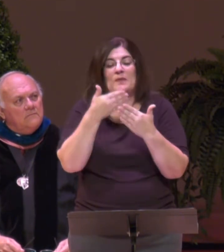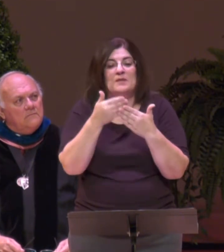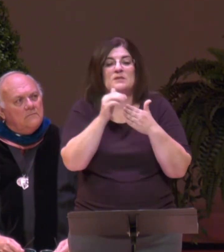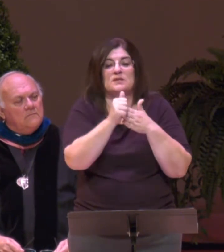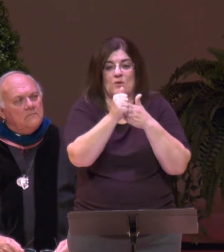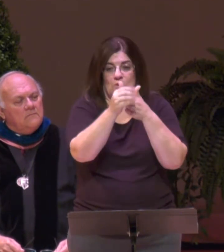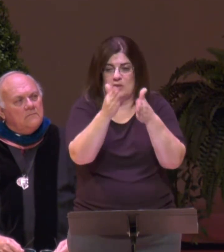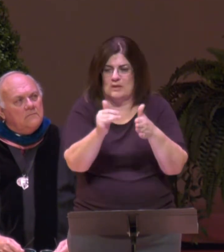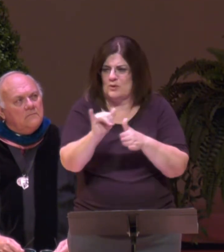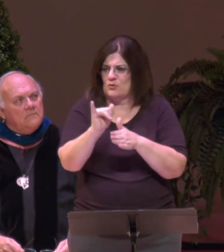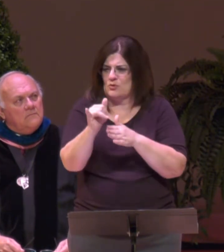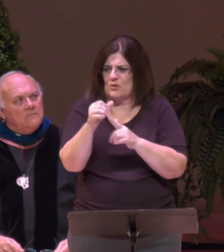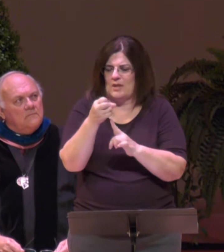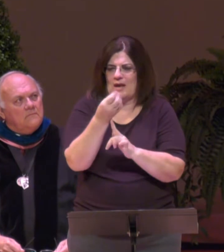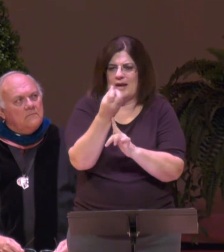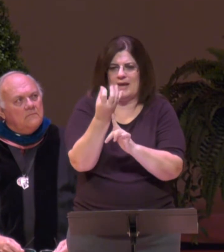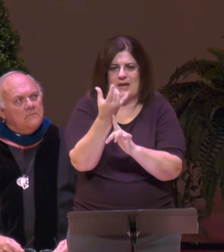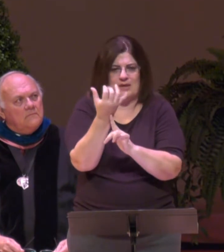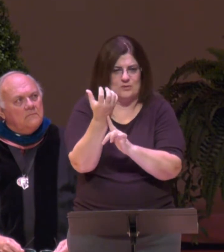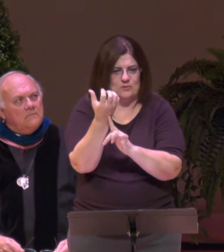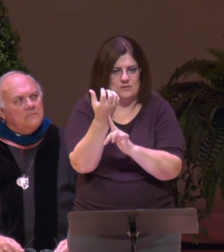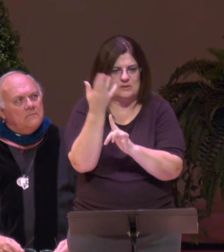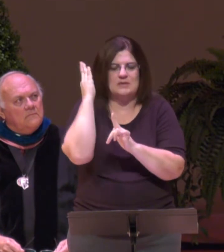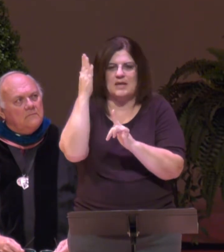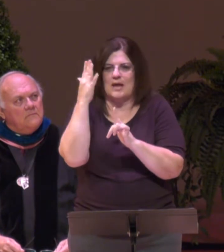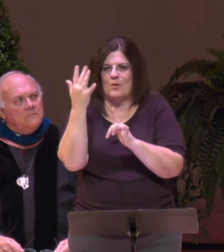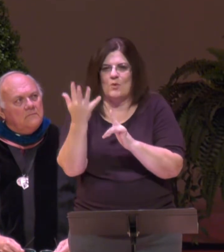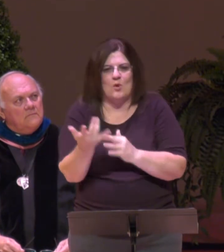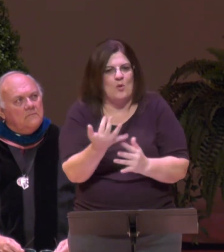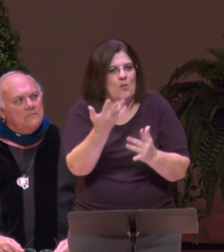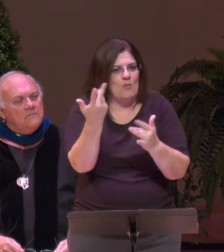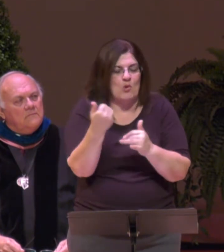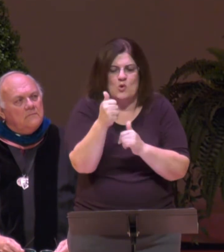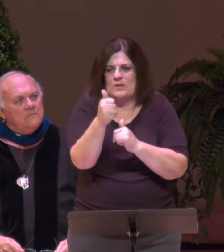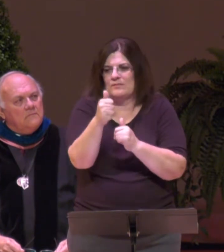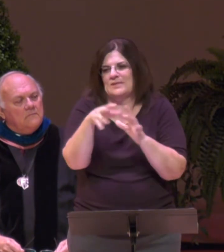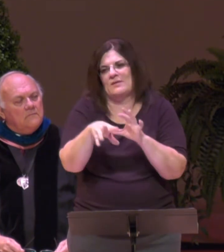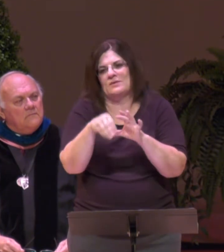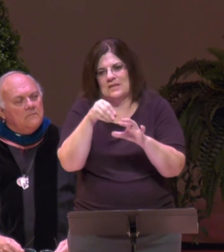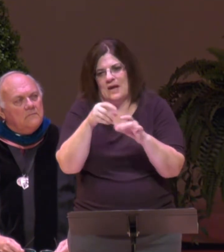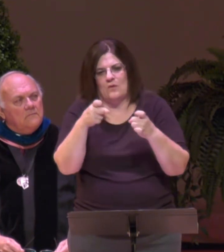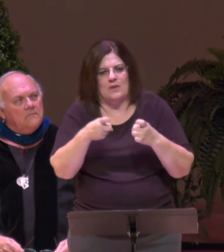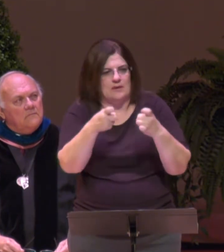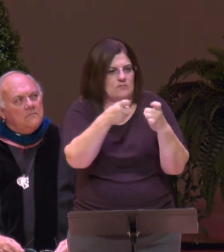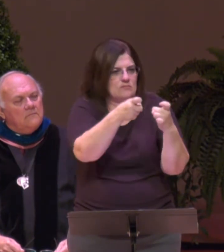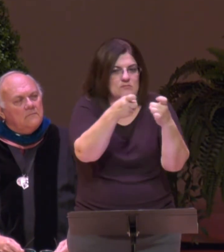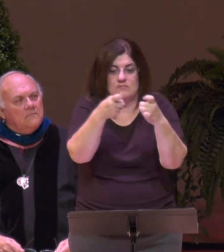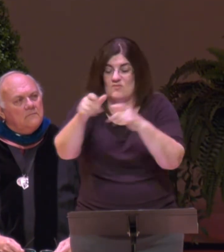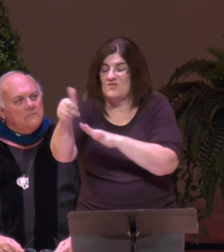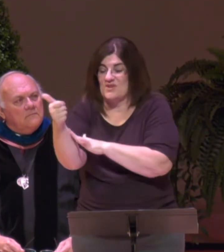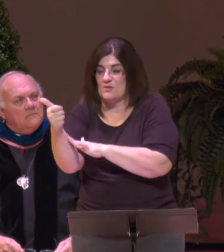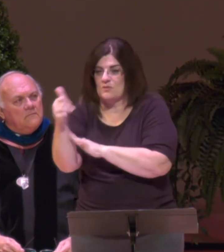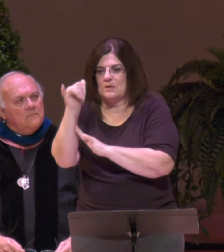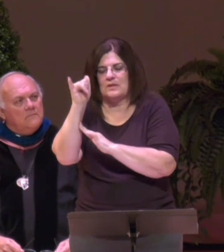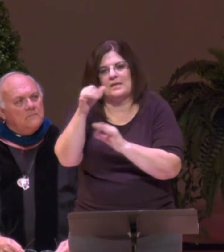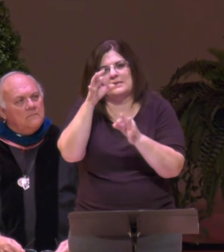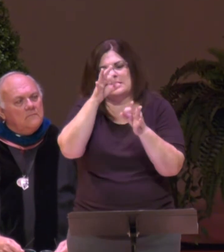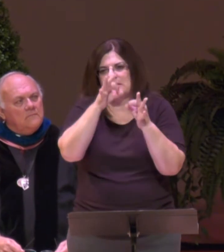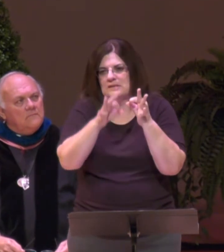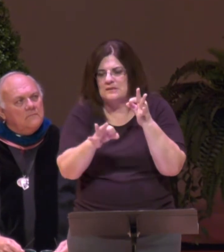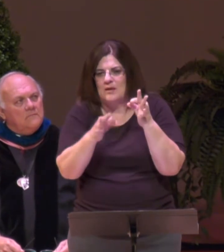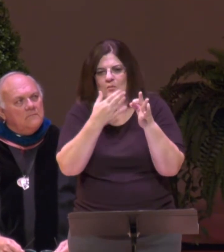candles. They burn themselves out, giving light to others. You know, that's a simple and powerful message of